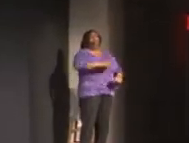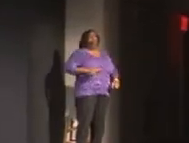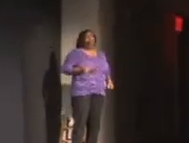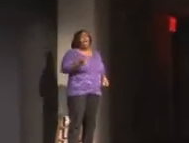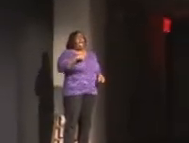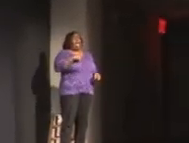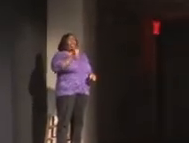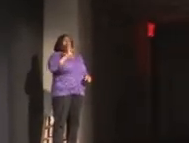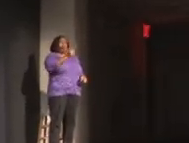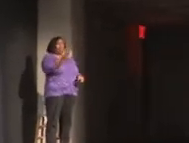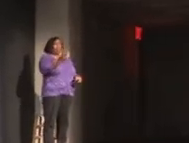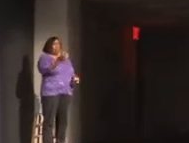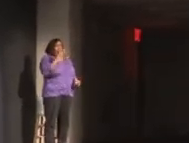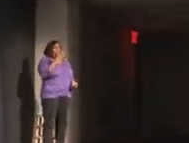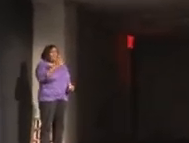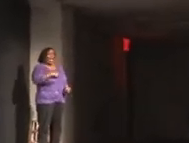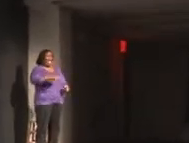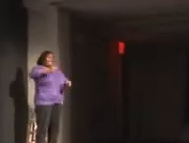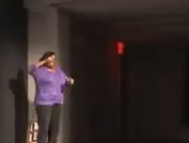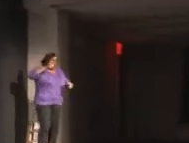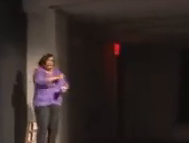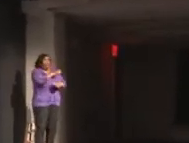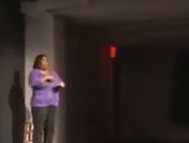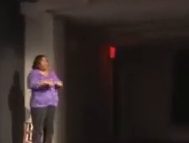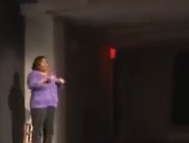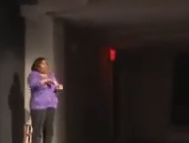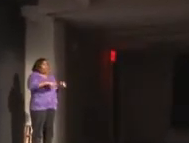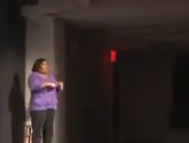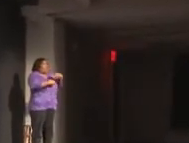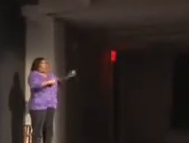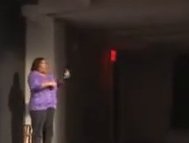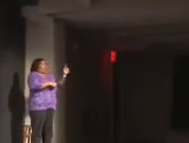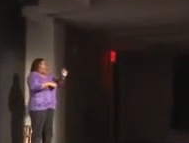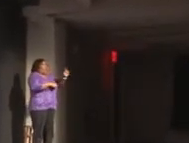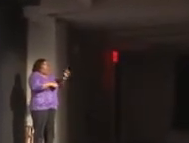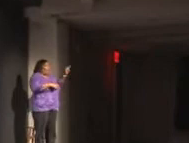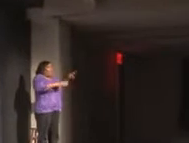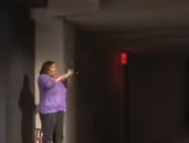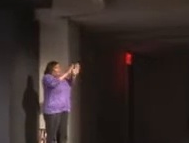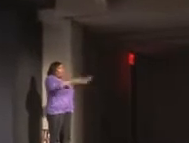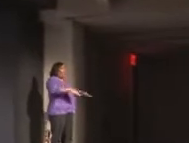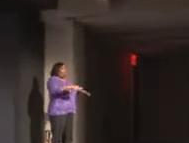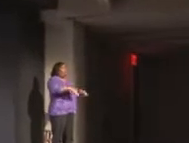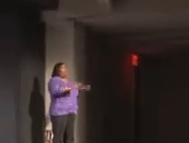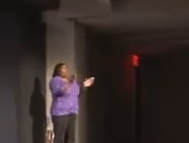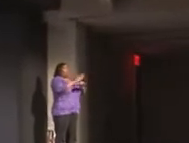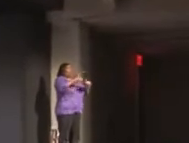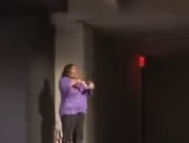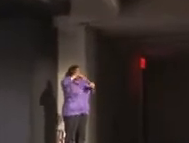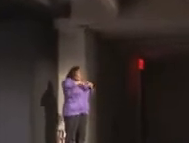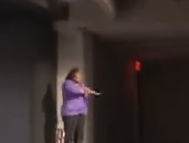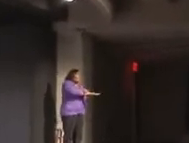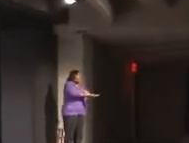I was so mad, I stomped over to the outhouse before I could even get inside.